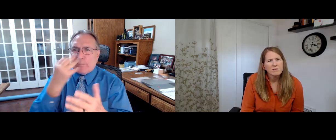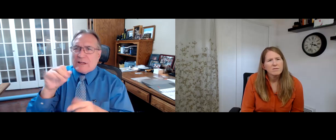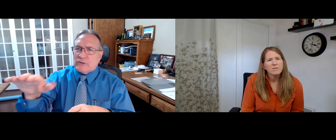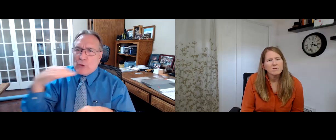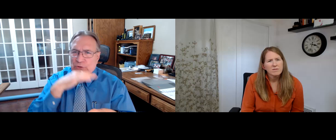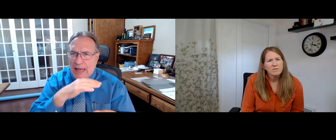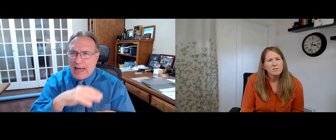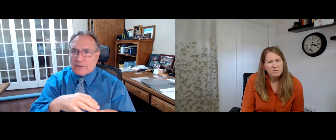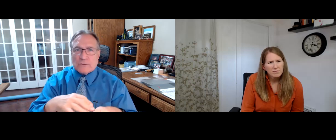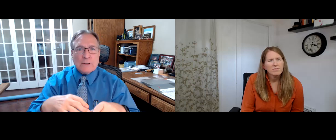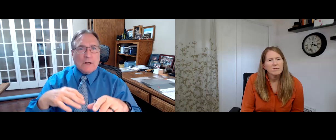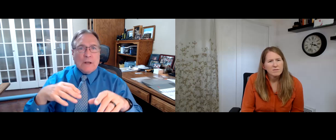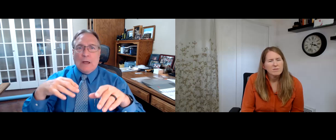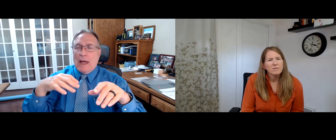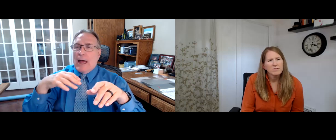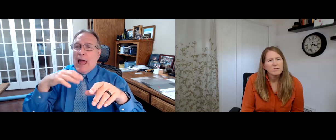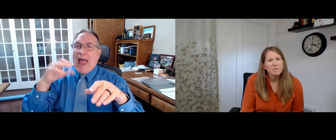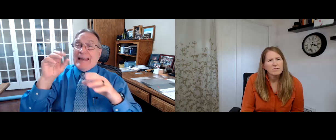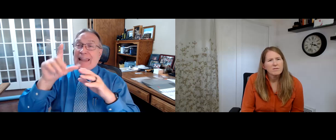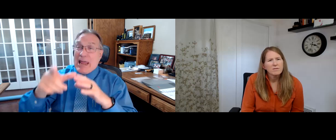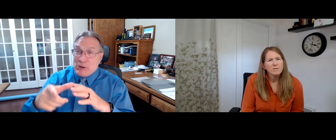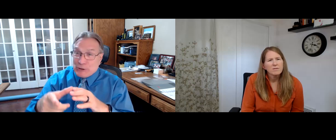because of those lies. And later,